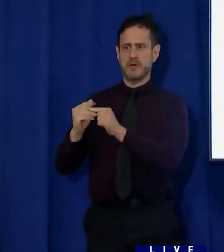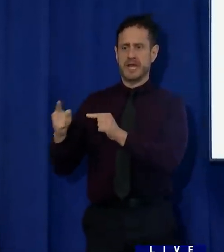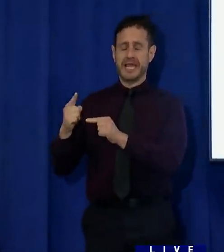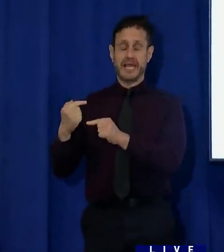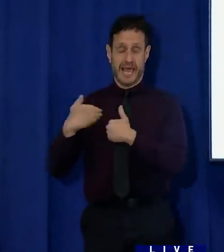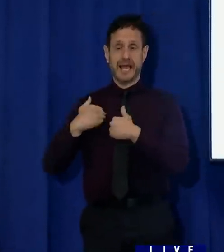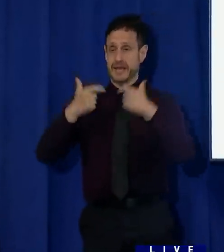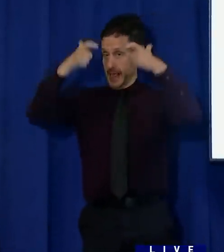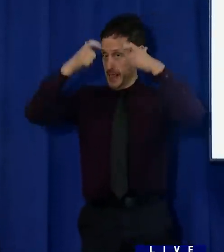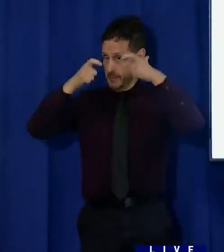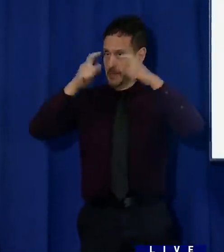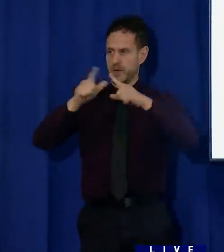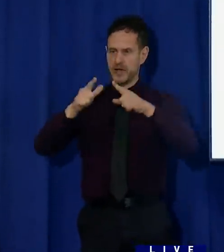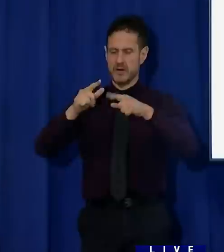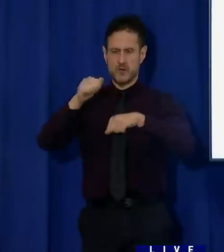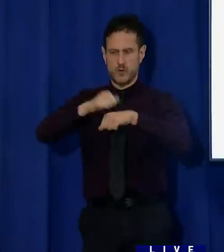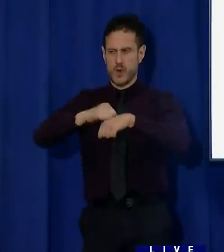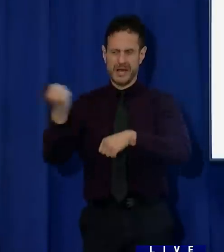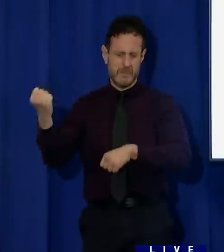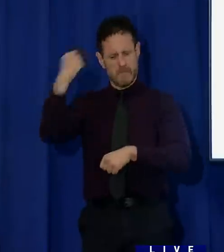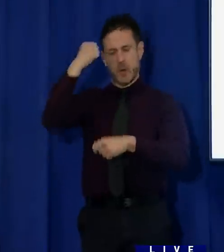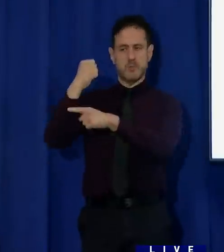had his helmet on by the rocks.